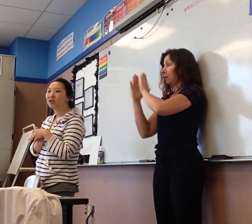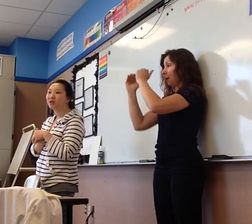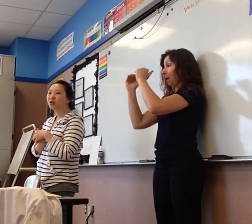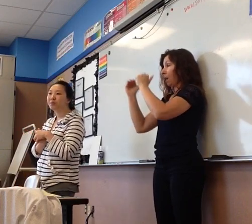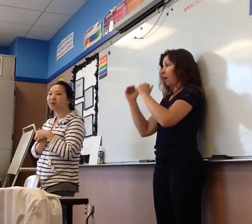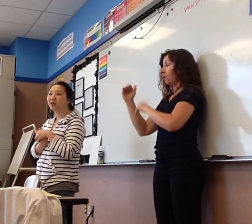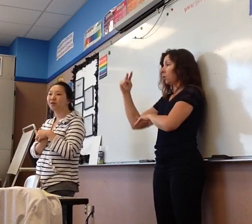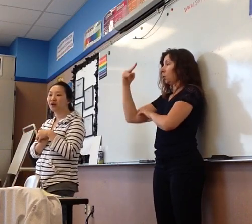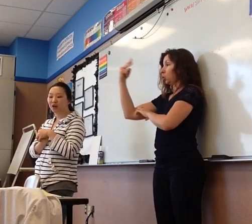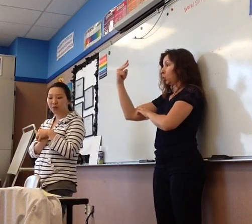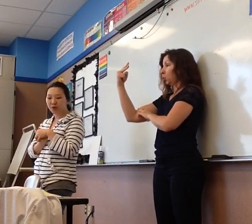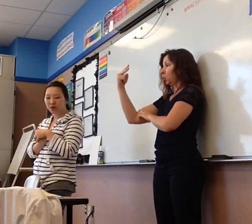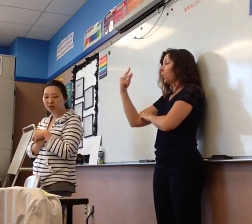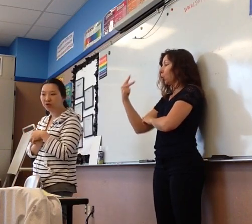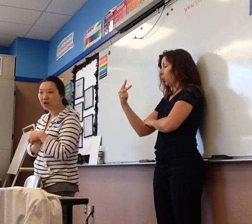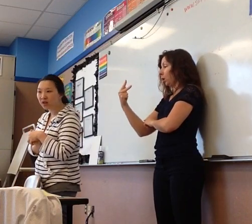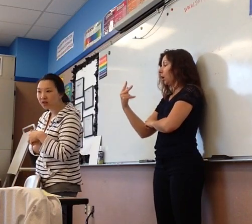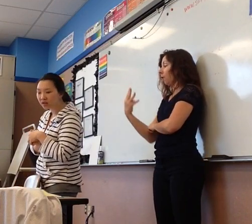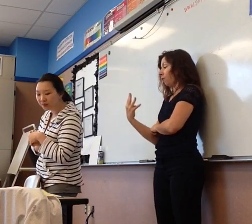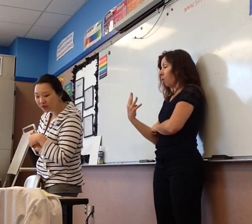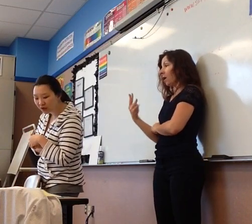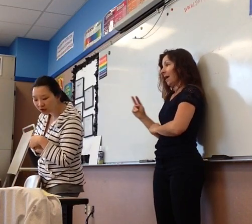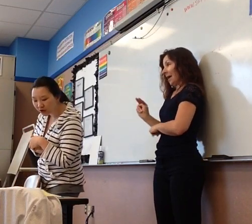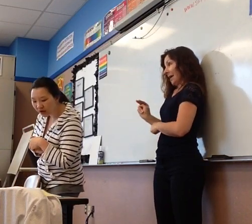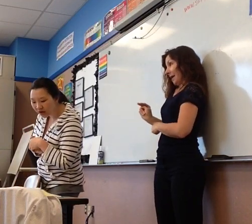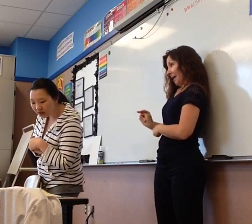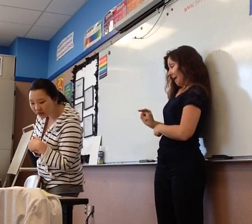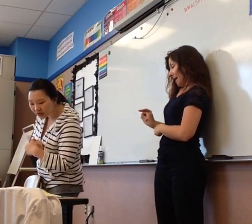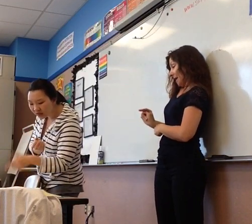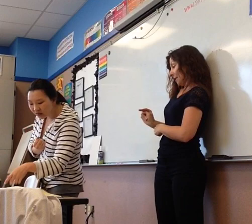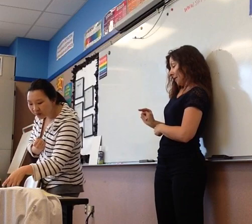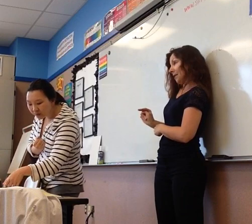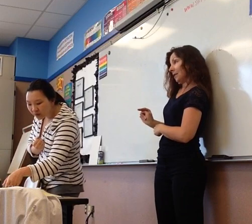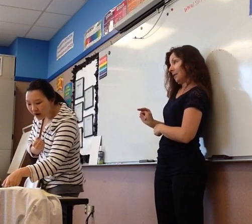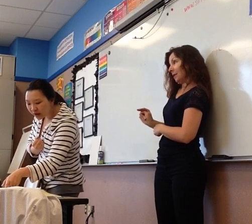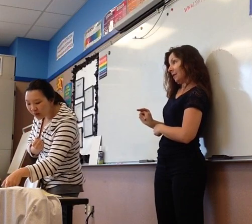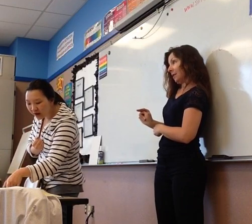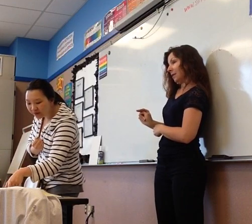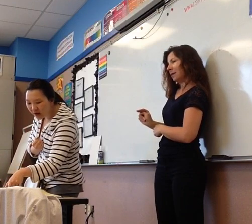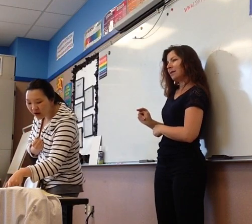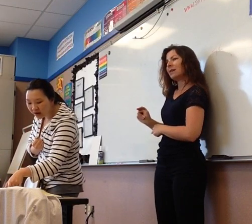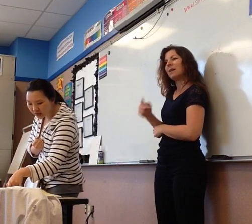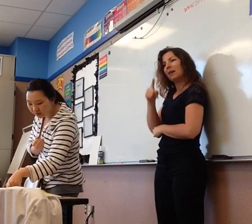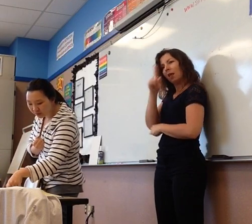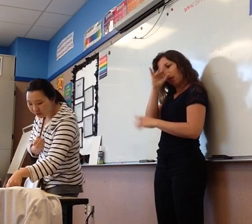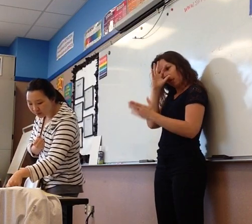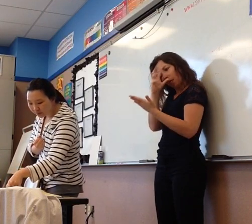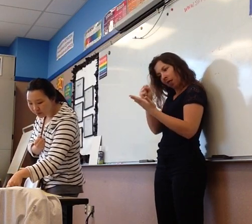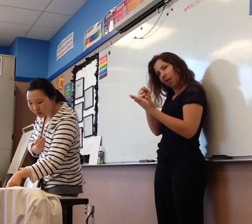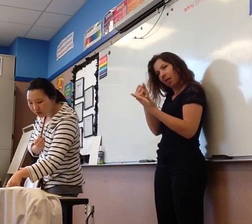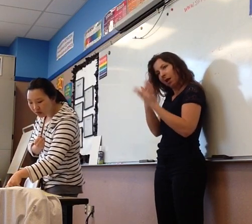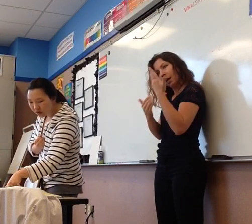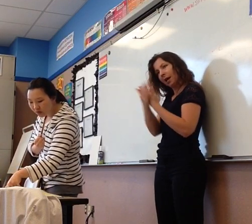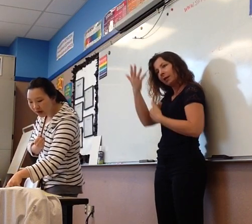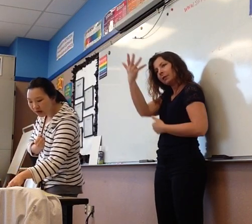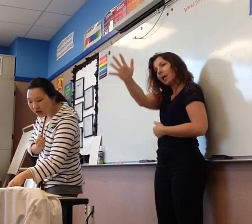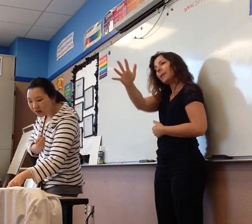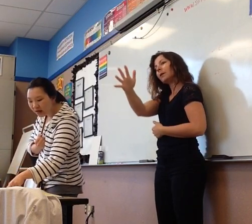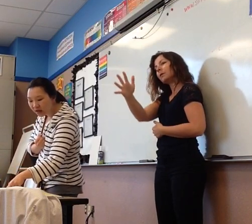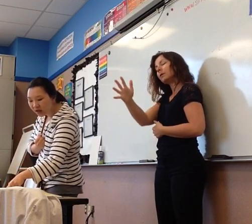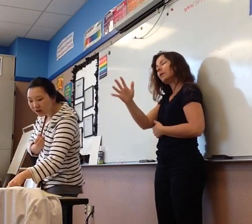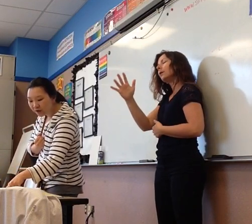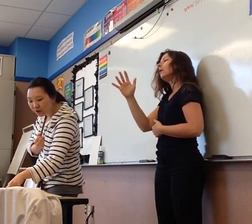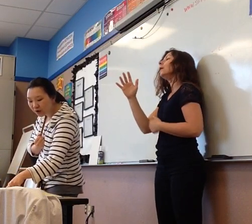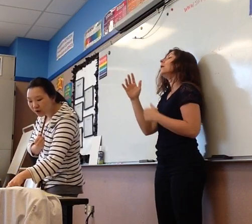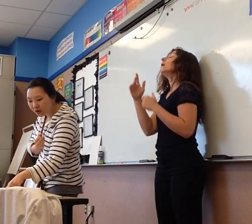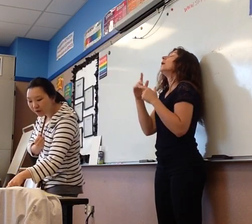and N. You're missing variable. Jonathan, stop staring at your hands. And you have the height. Okay?